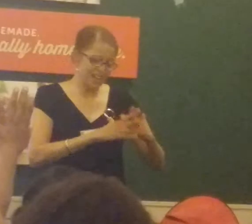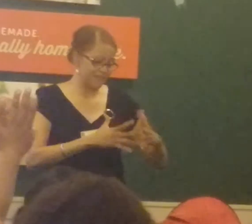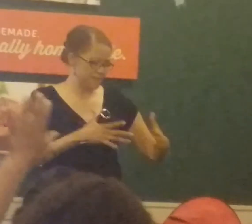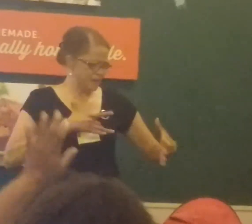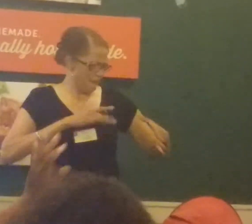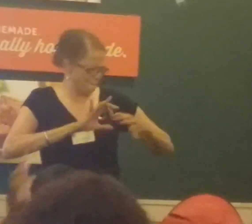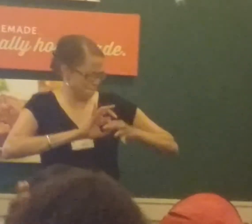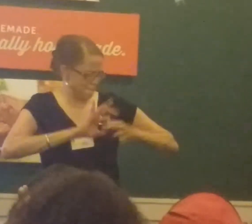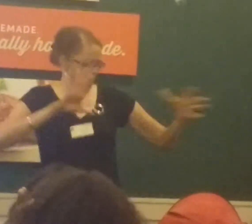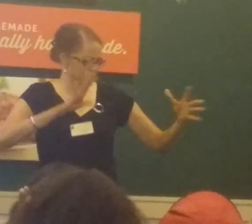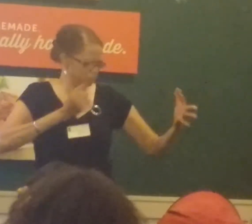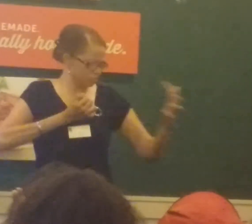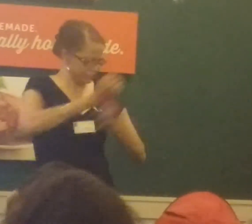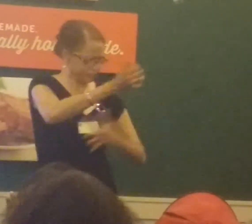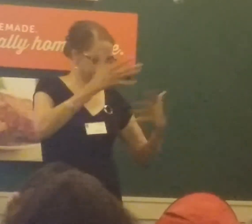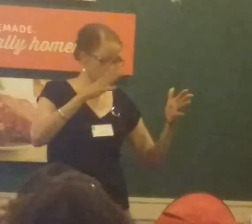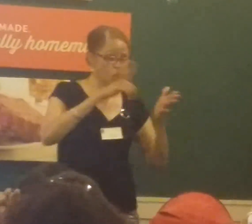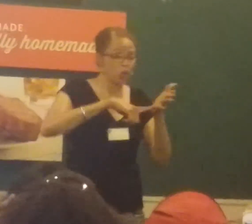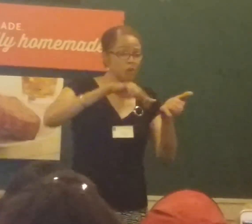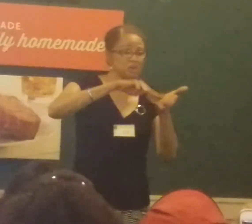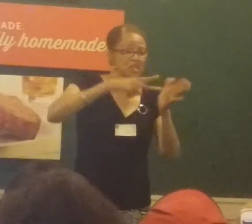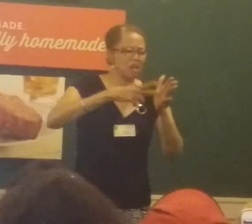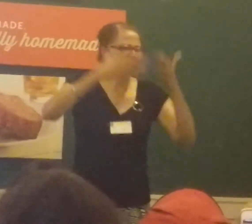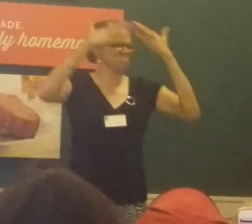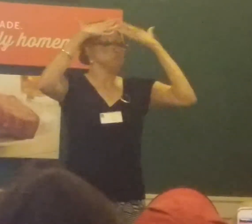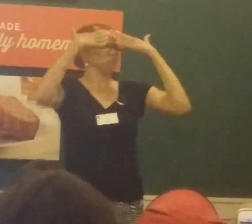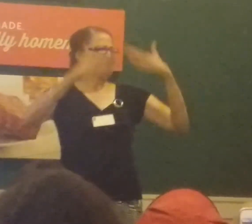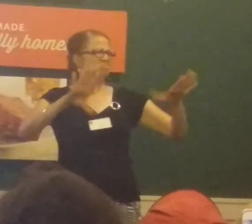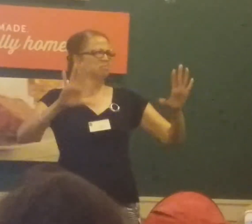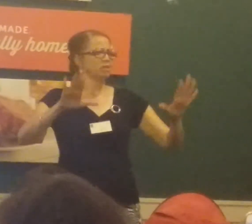thing. And we interceded, and she had a spiritual breakthrough. Now,